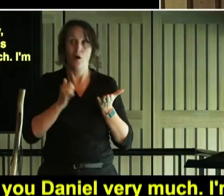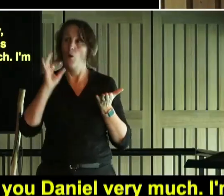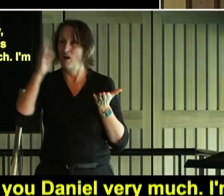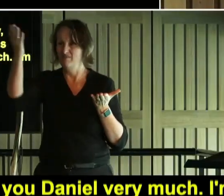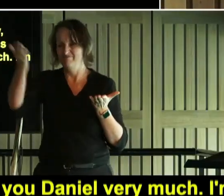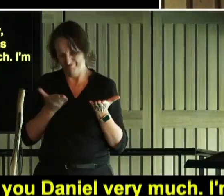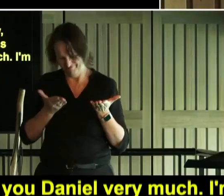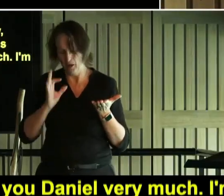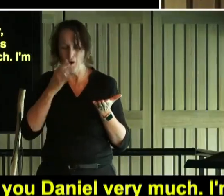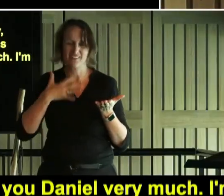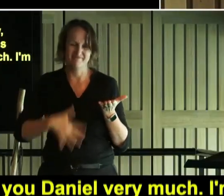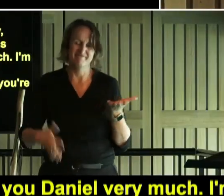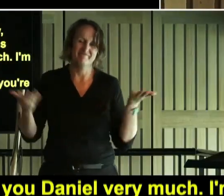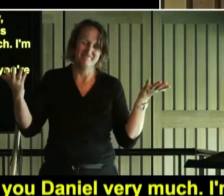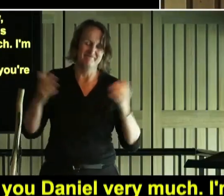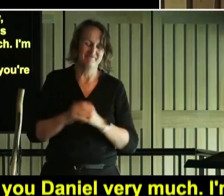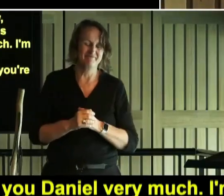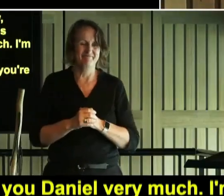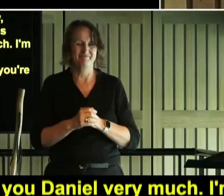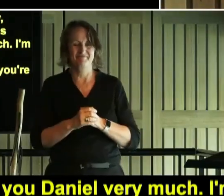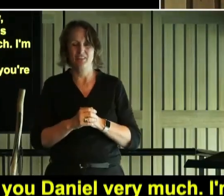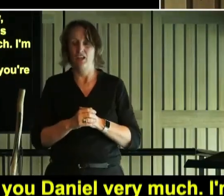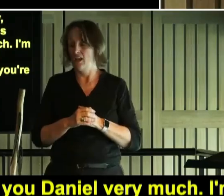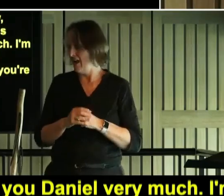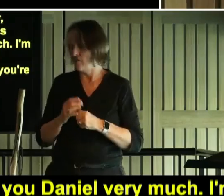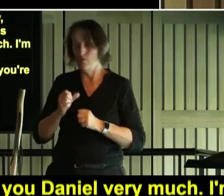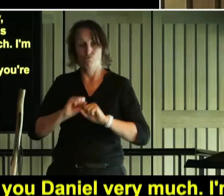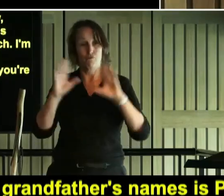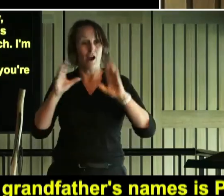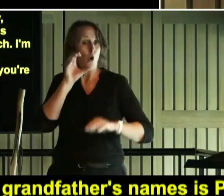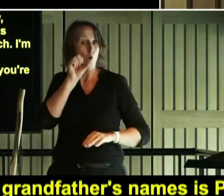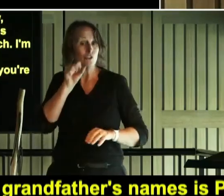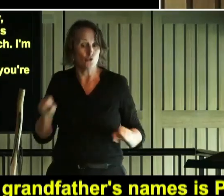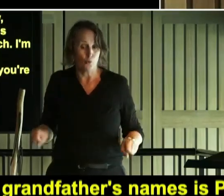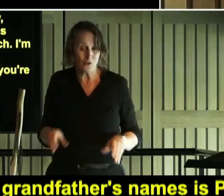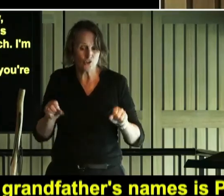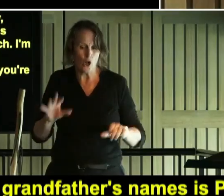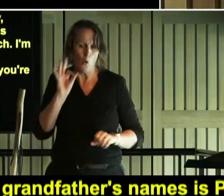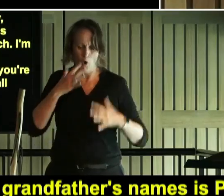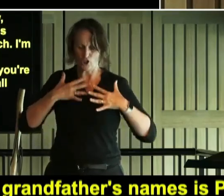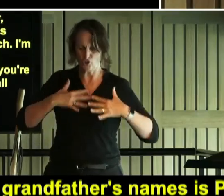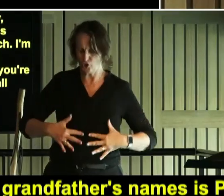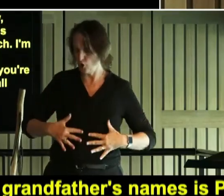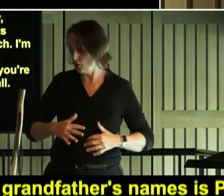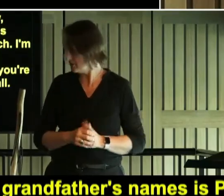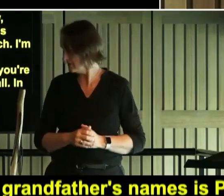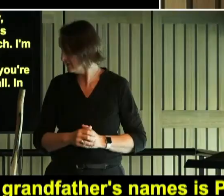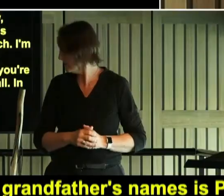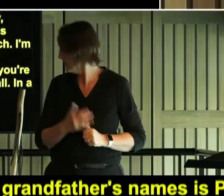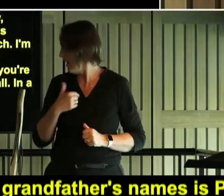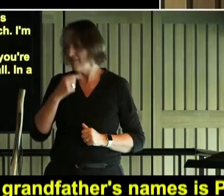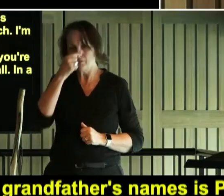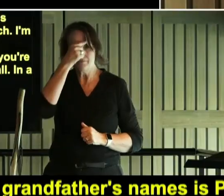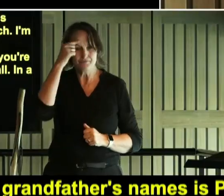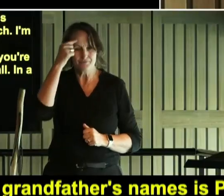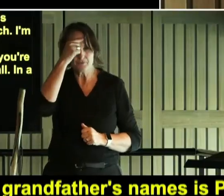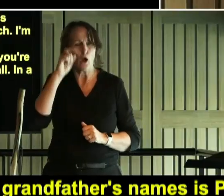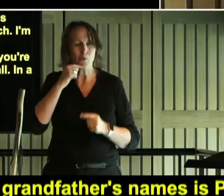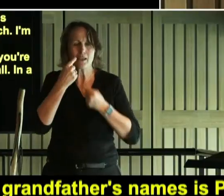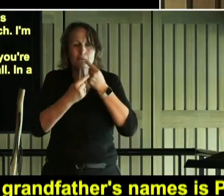one. I'm tall, I'm in a bright orange wheelchair, I'm wearing a white sort of shirt, I've got some ochre on my forehead, I'll explain